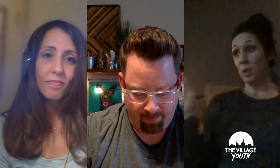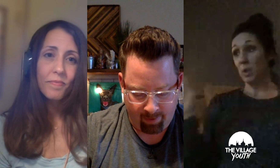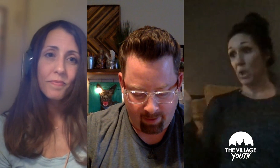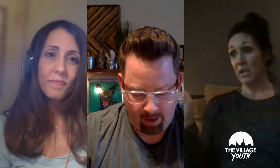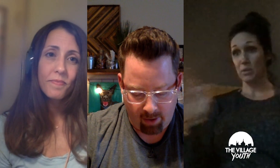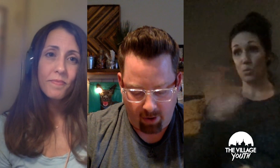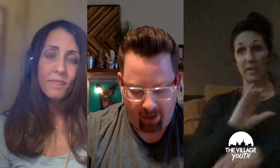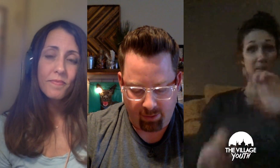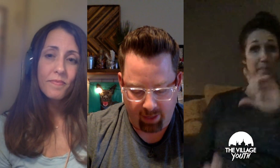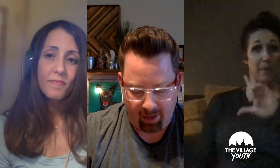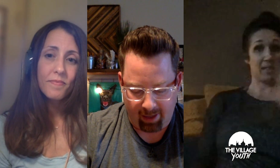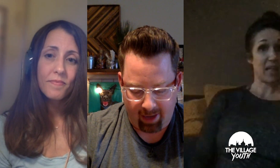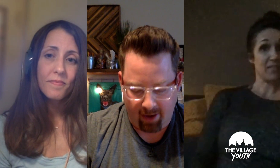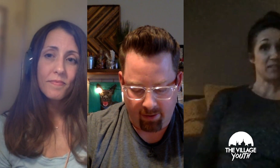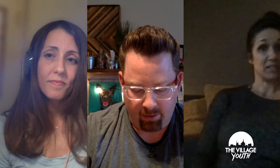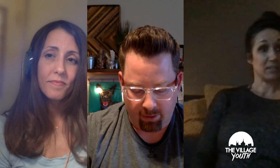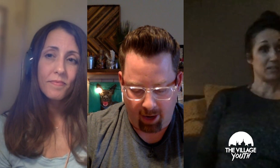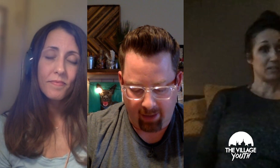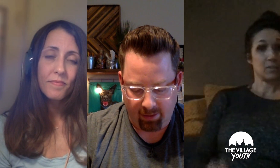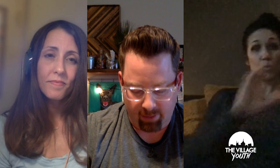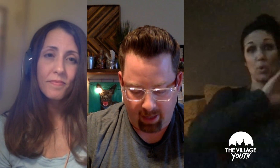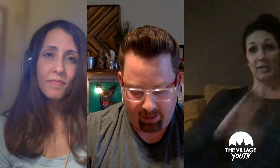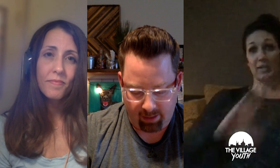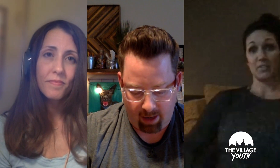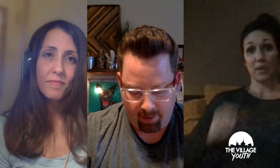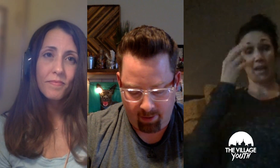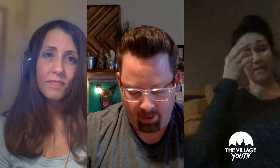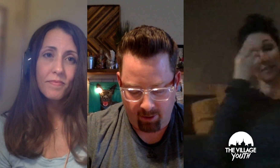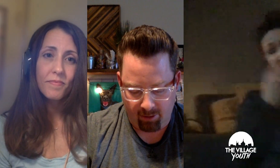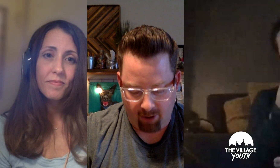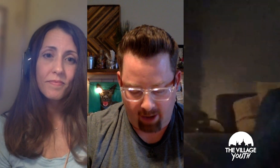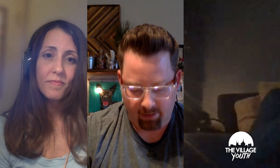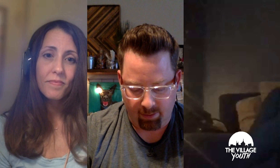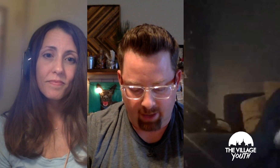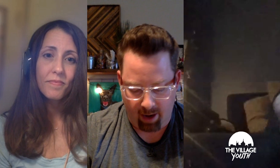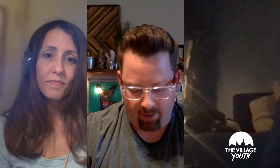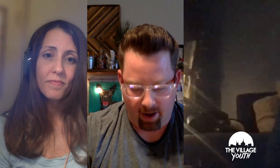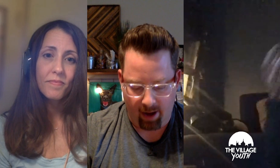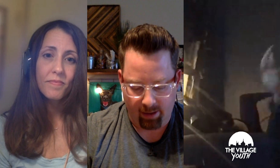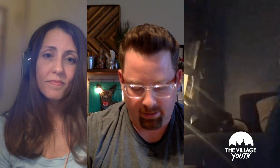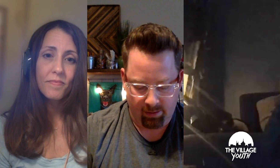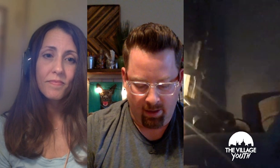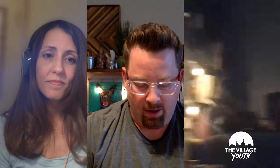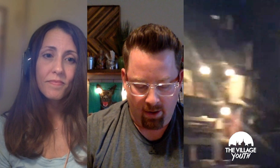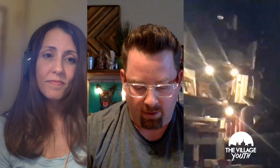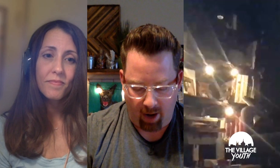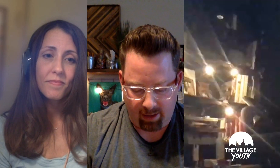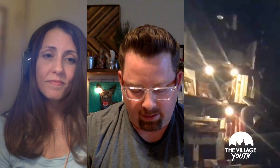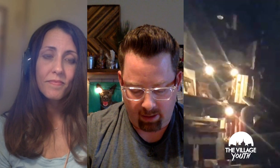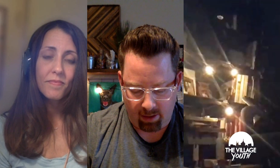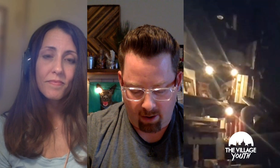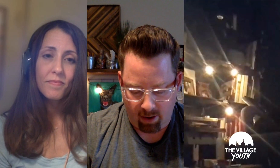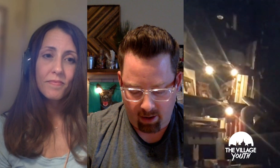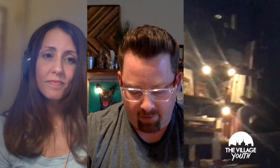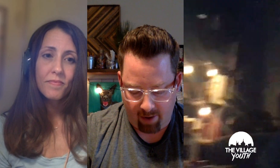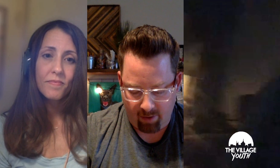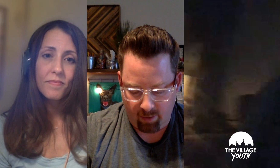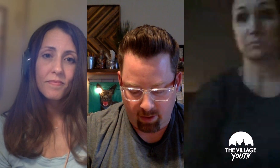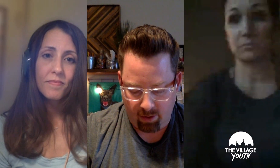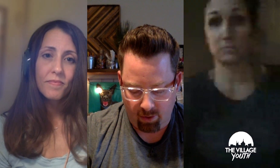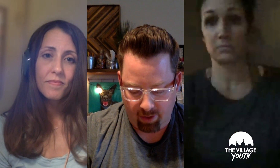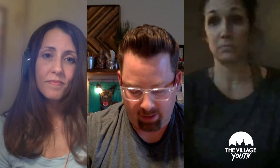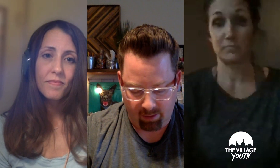left, Christ when I lay down, Christ when I sit up, Christ when I arise, Christ in the heart